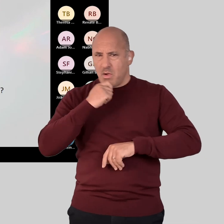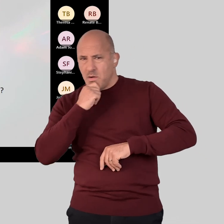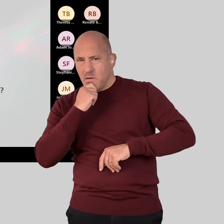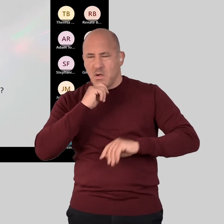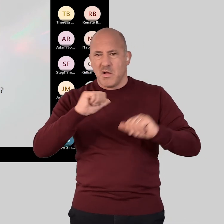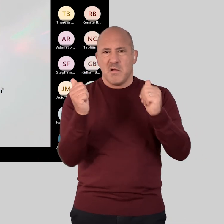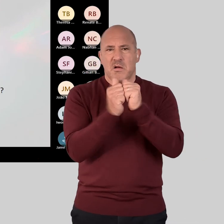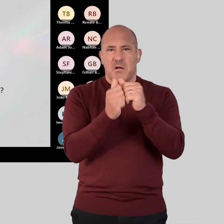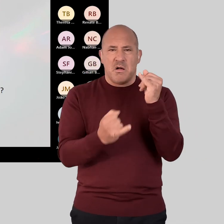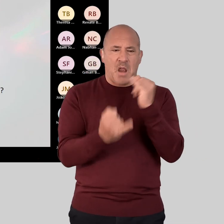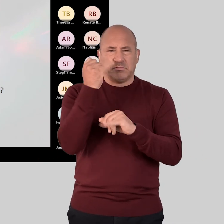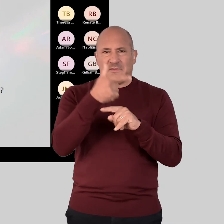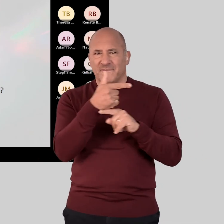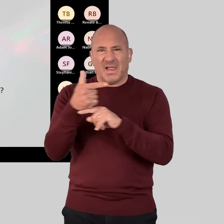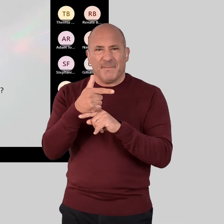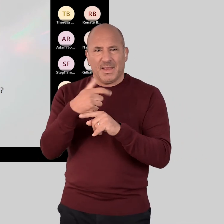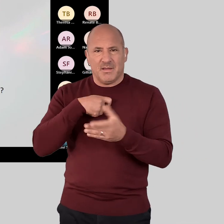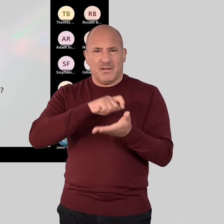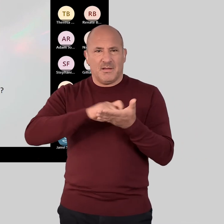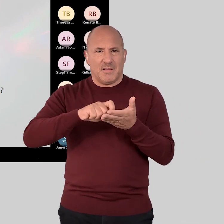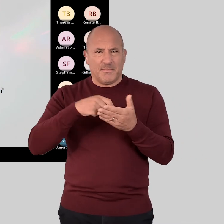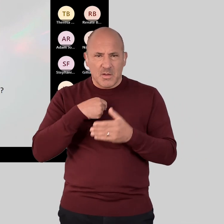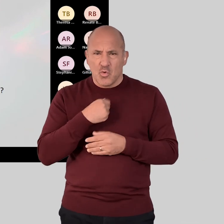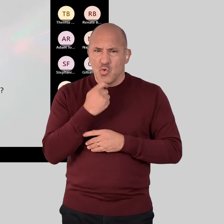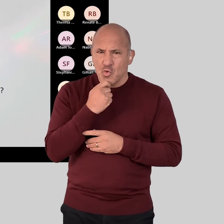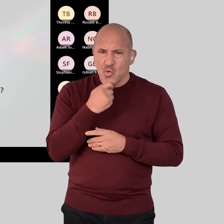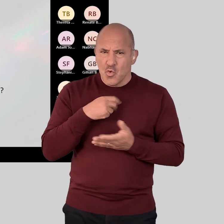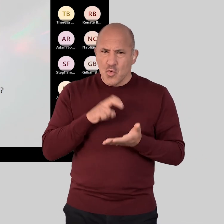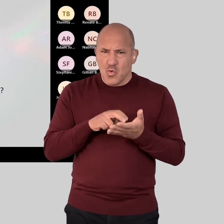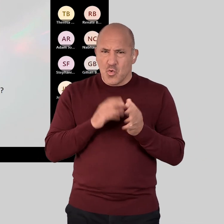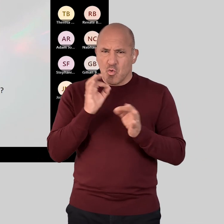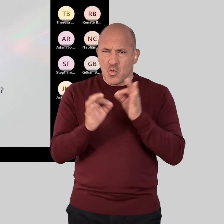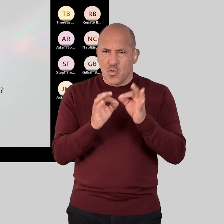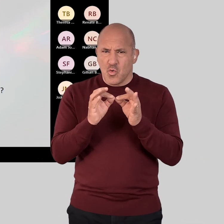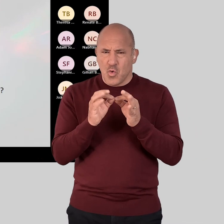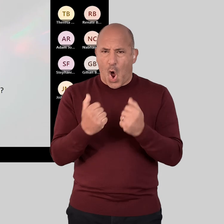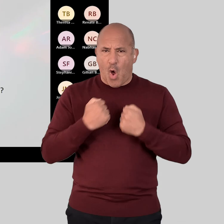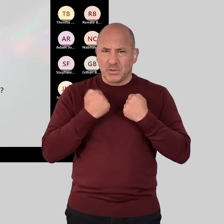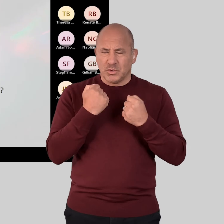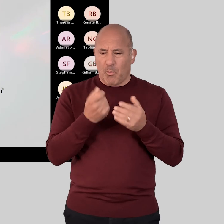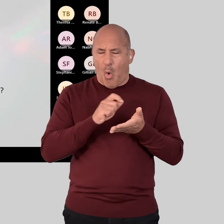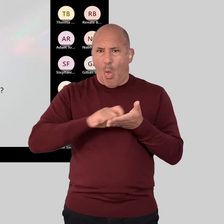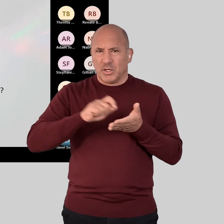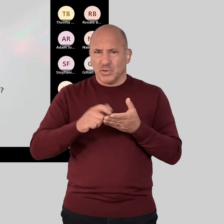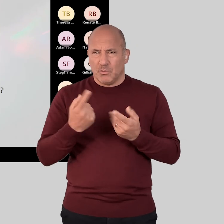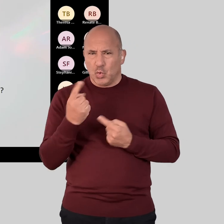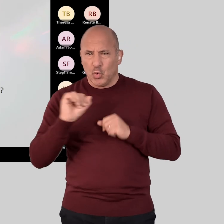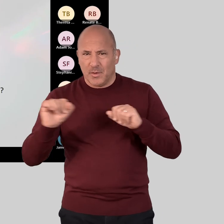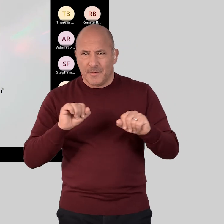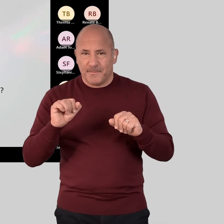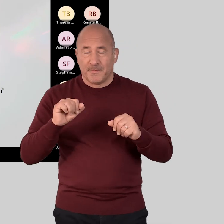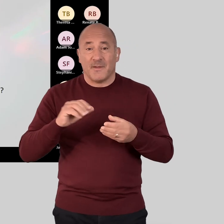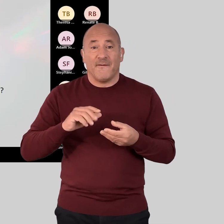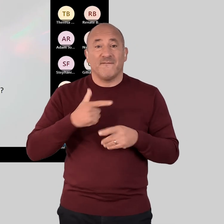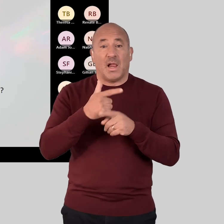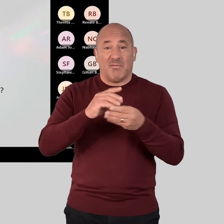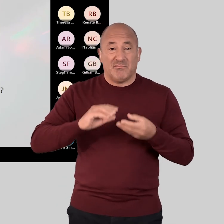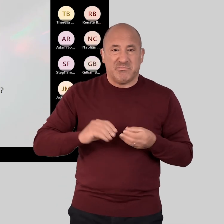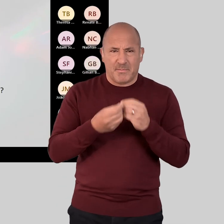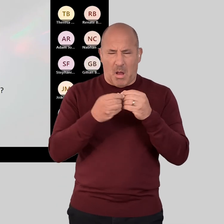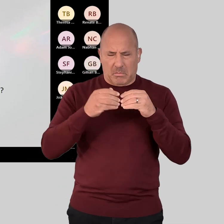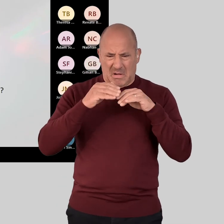piece, which drew me to note down questions about the transference or adding of authorship and ownership. The making of the film became